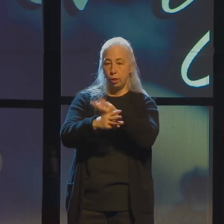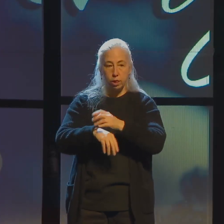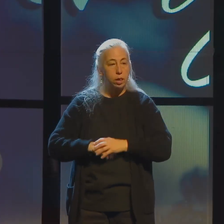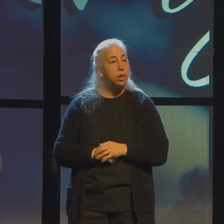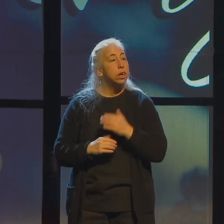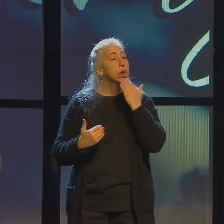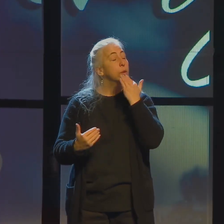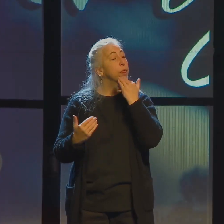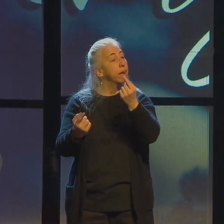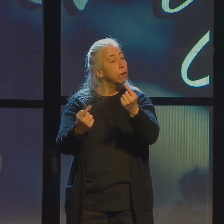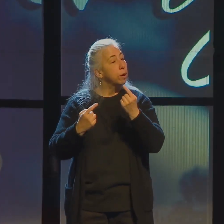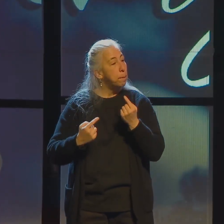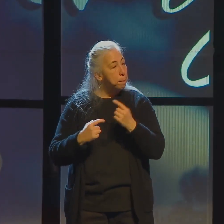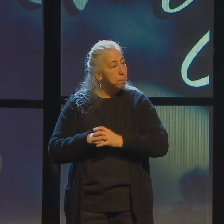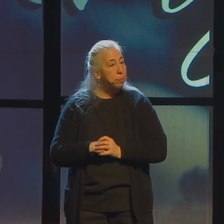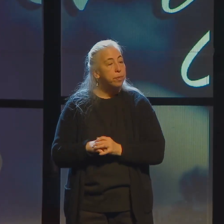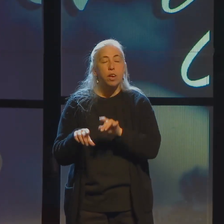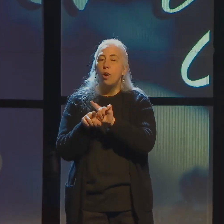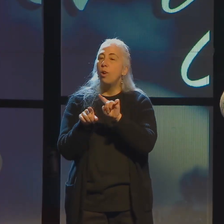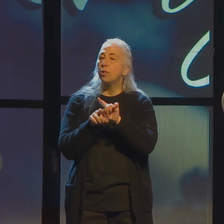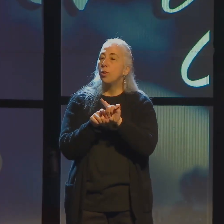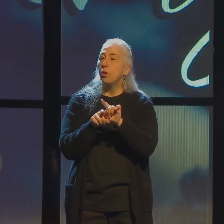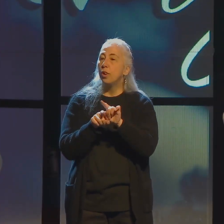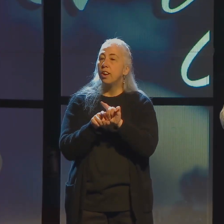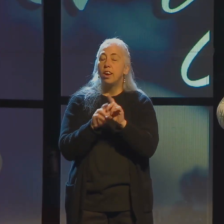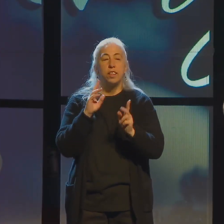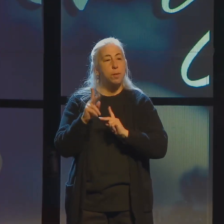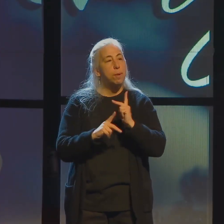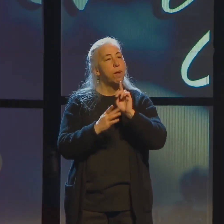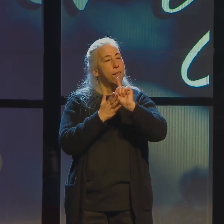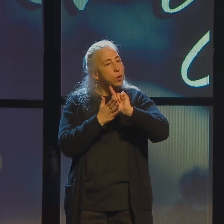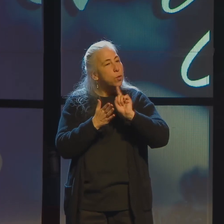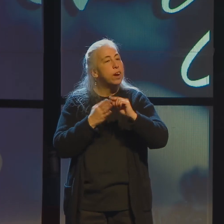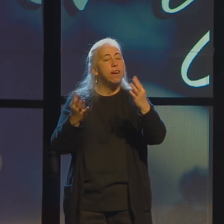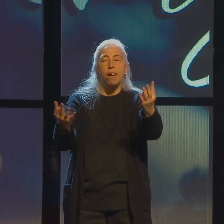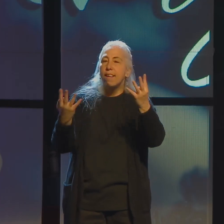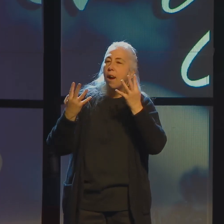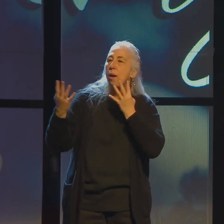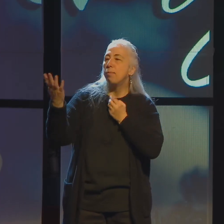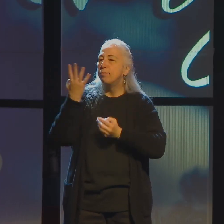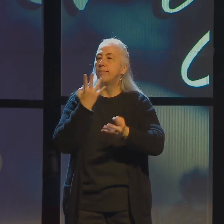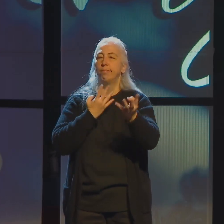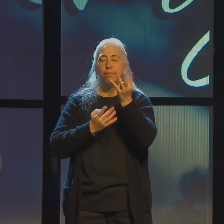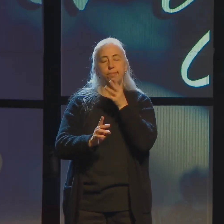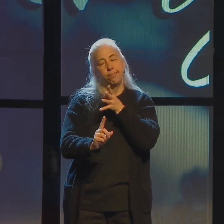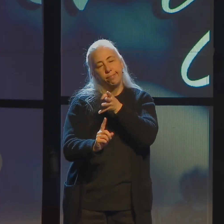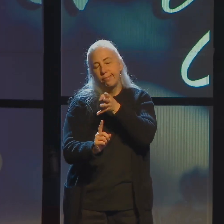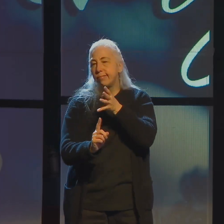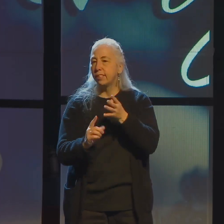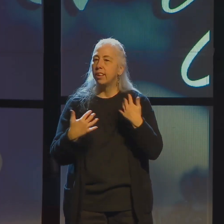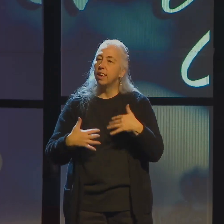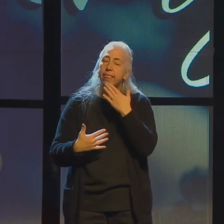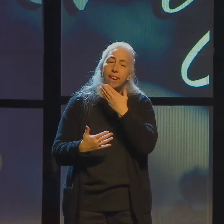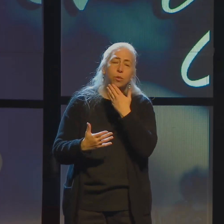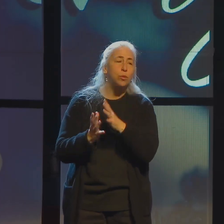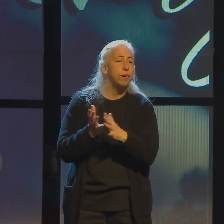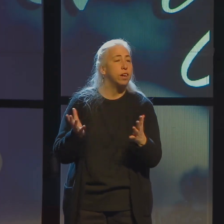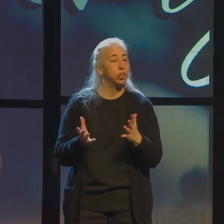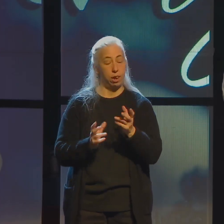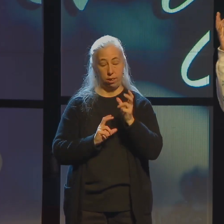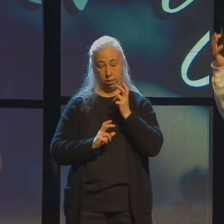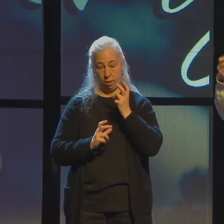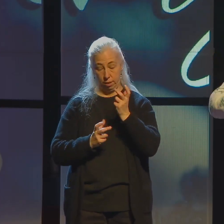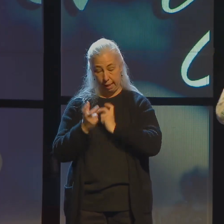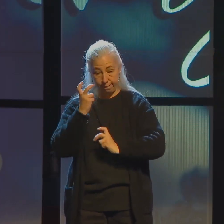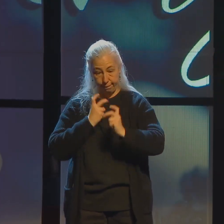to thank everybody for making that possible. Those of you that are here every week, our membership, our regular attenders, you're giving so generously, especially